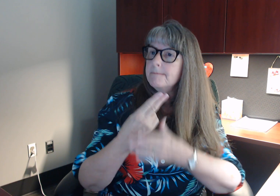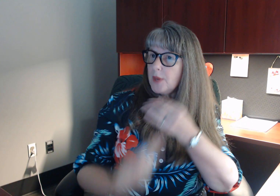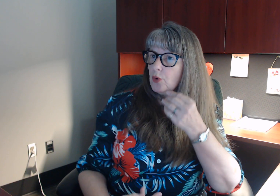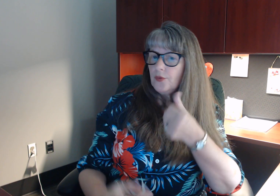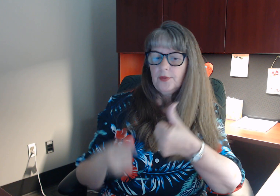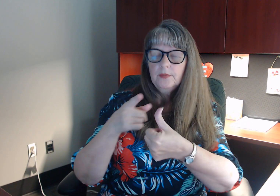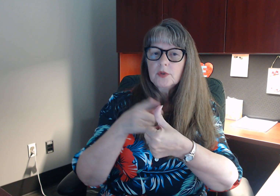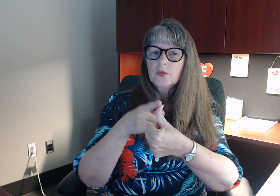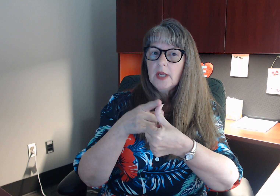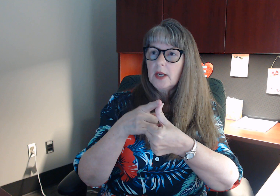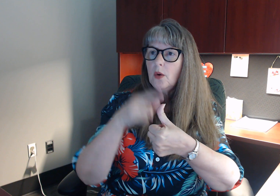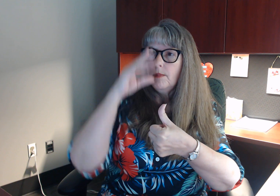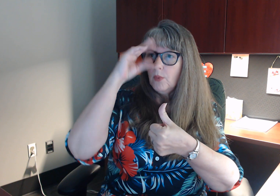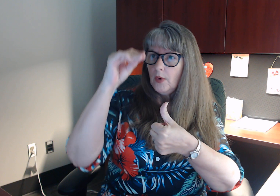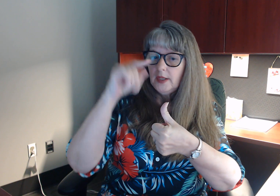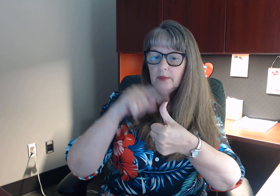Both. So then I go boy,